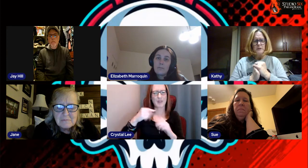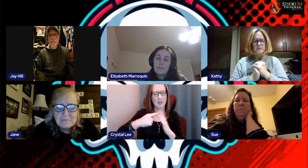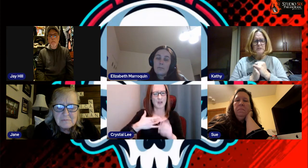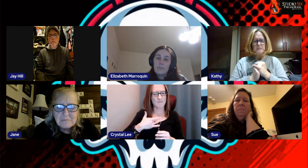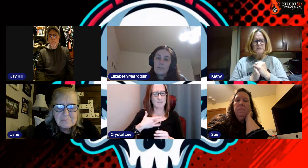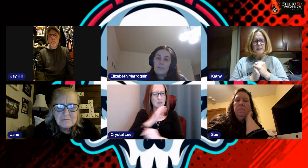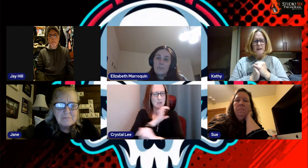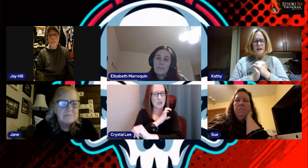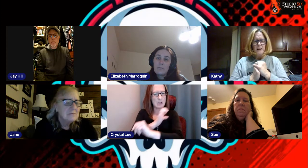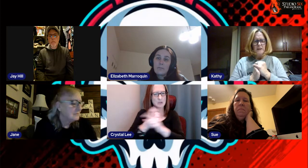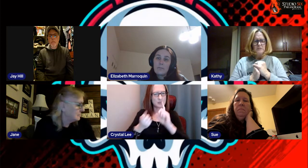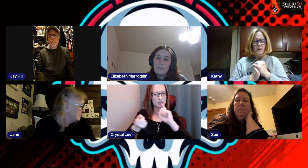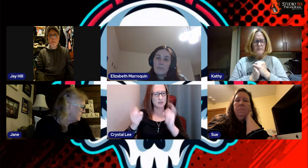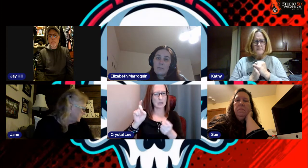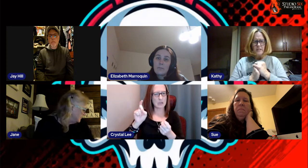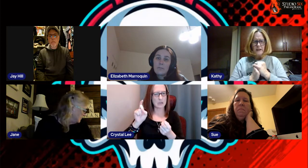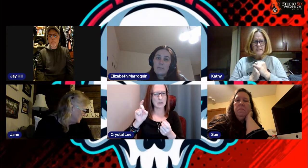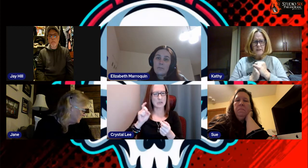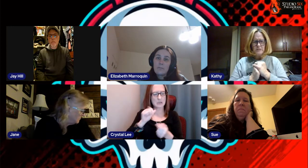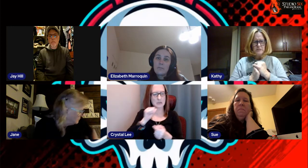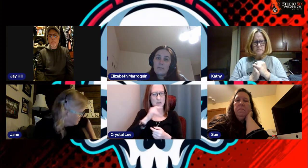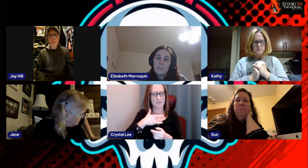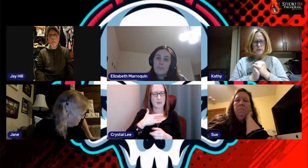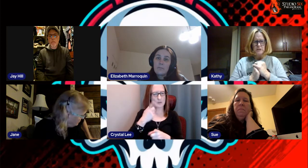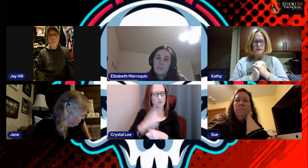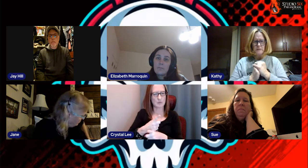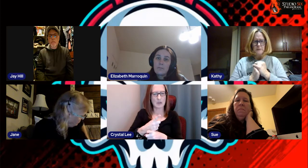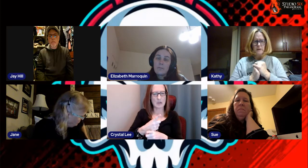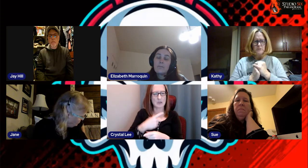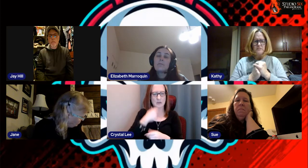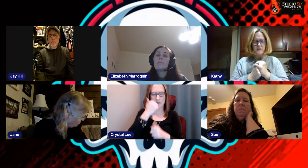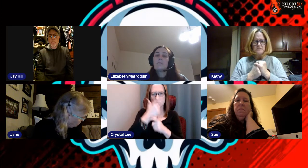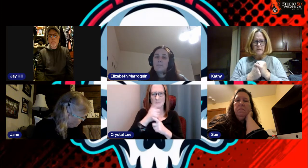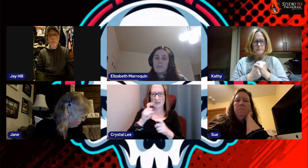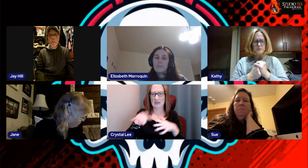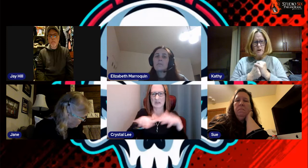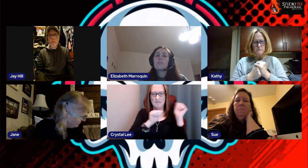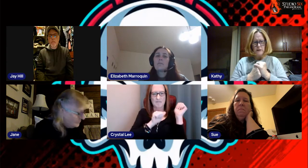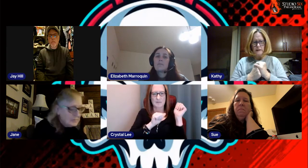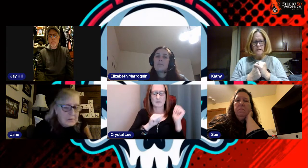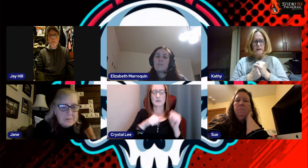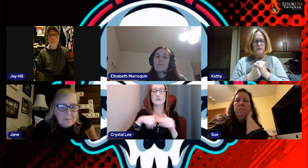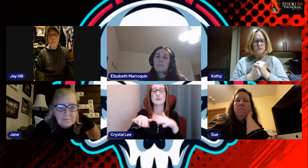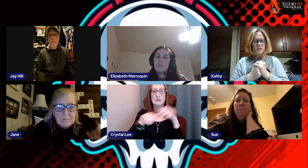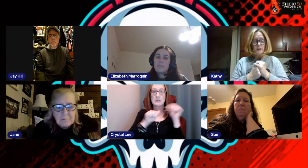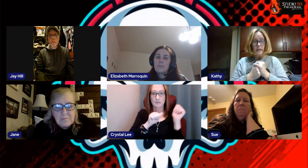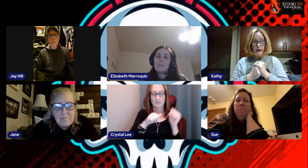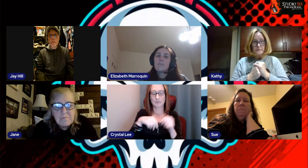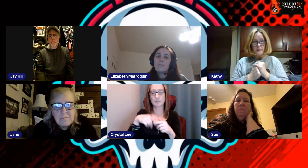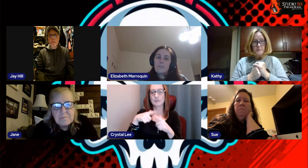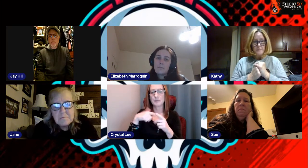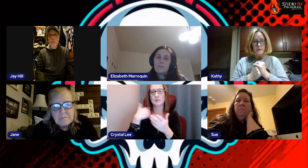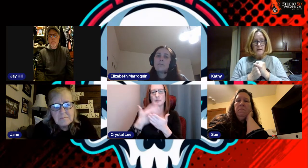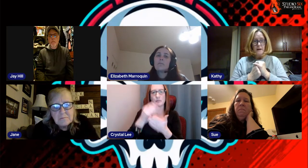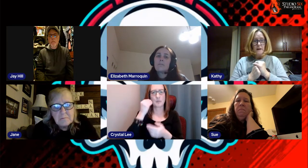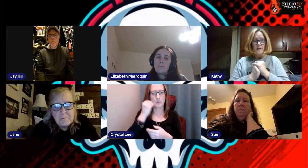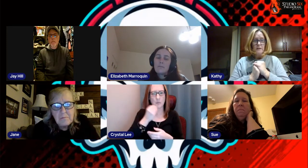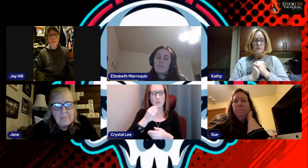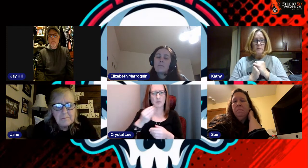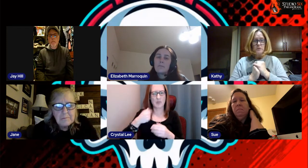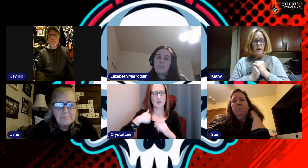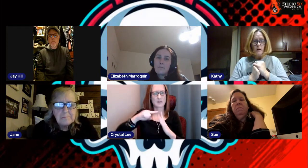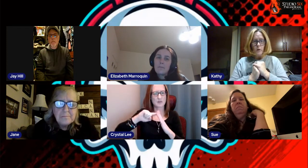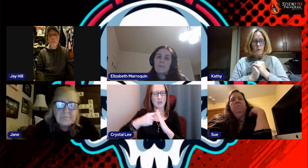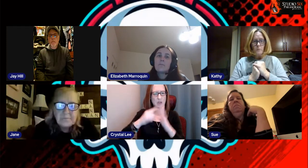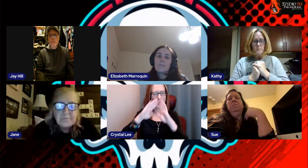was taking pictures. And I felt like an energy was changing in me. She felt something's not right. So she left.